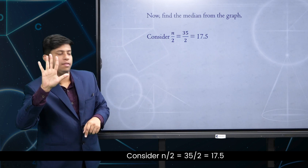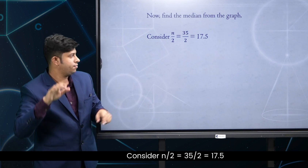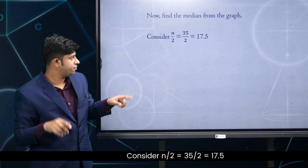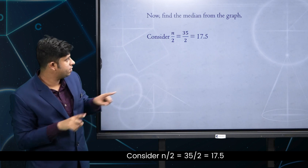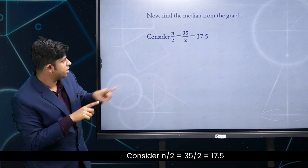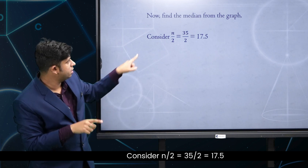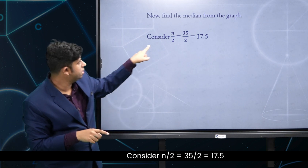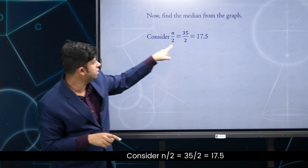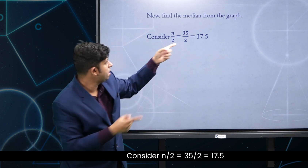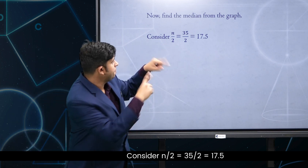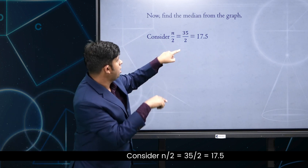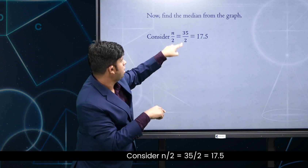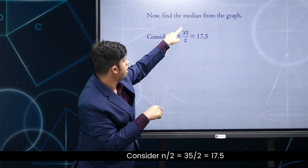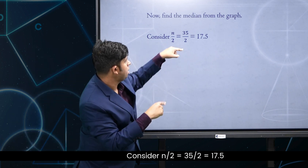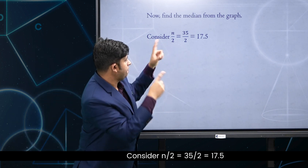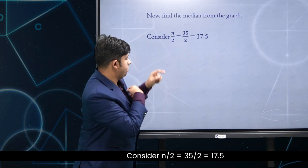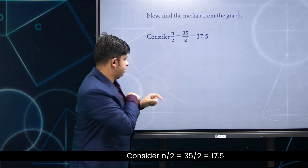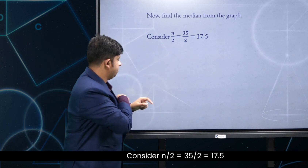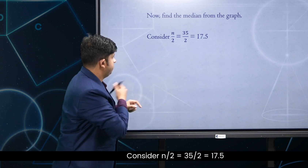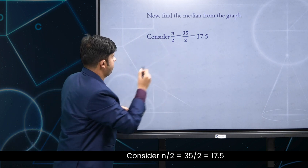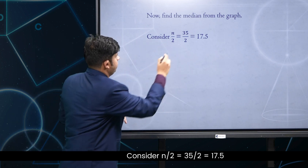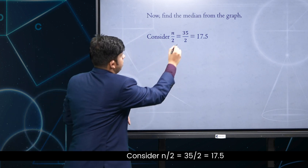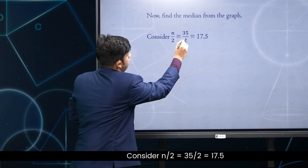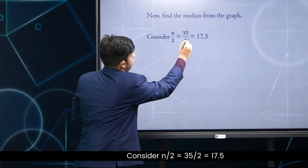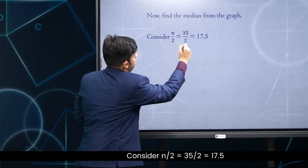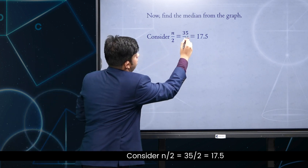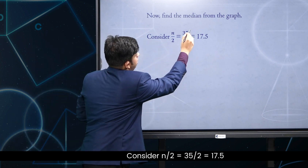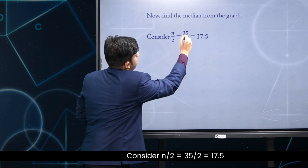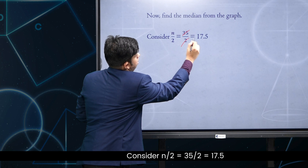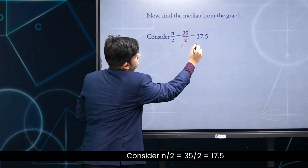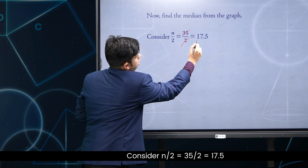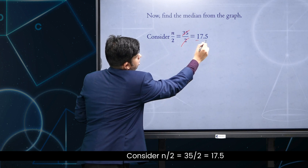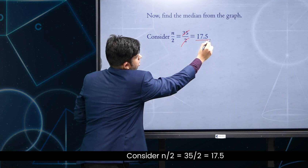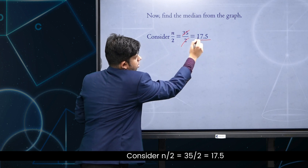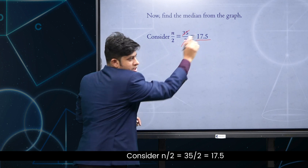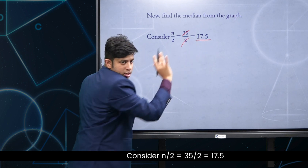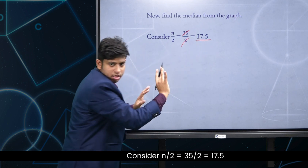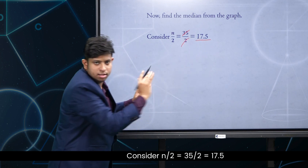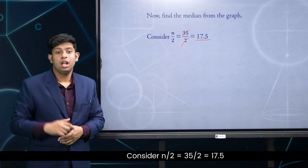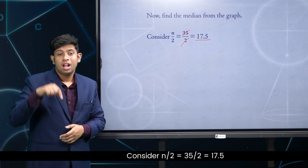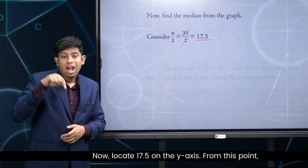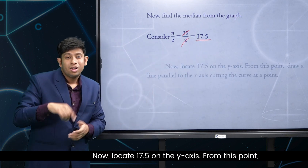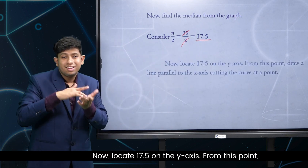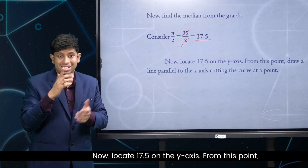17.5. Now